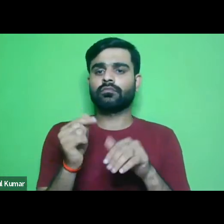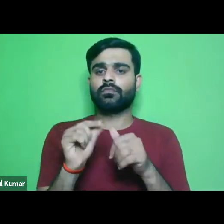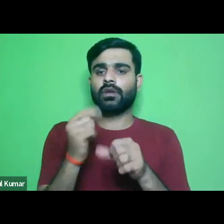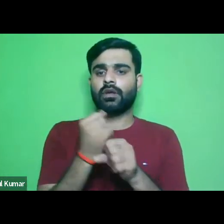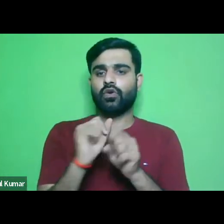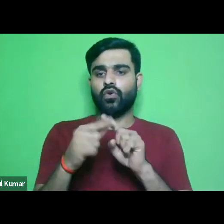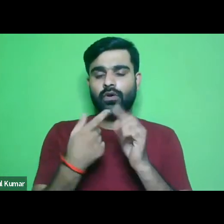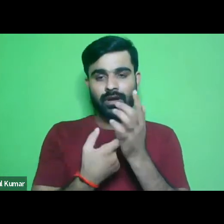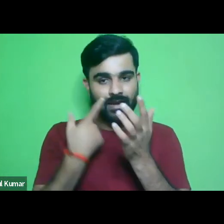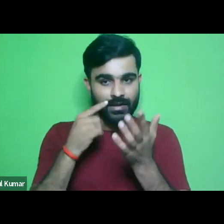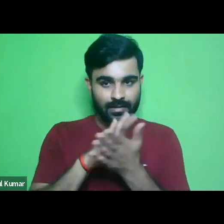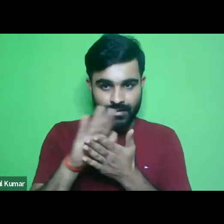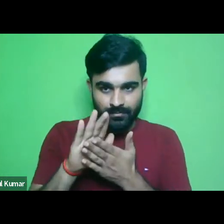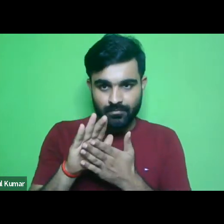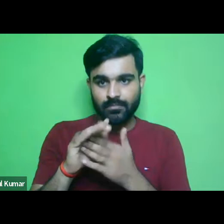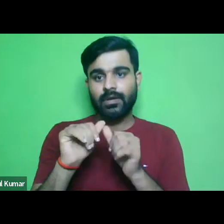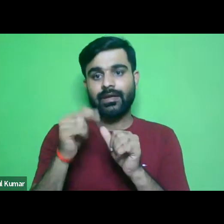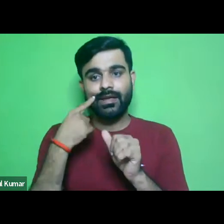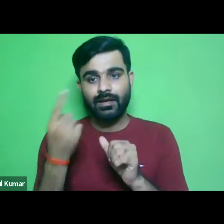and AI